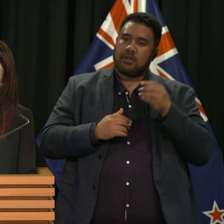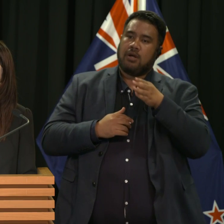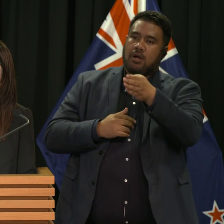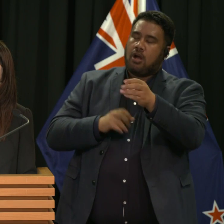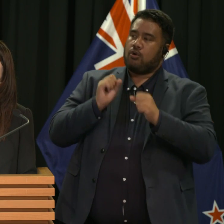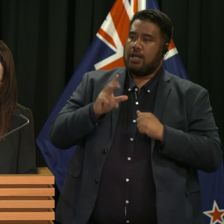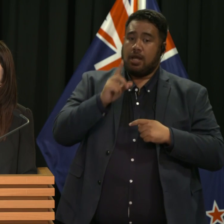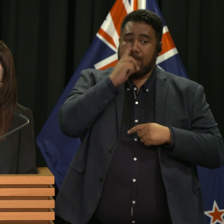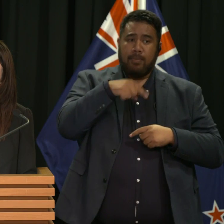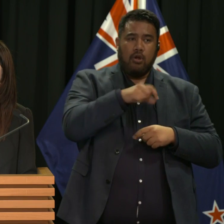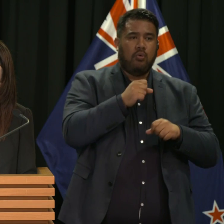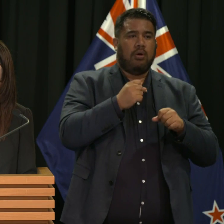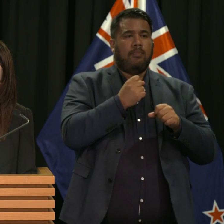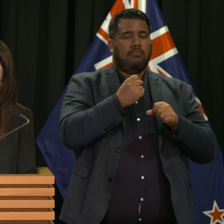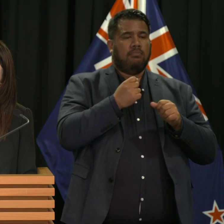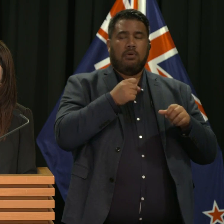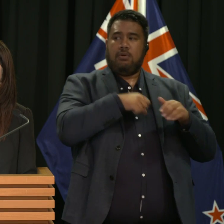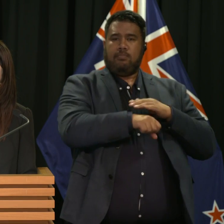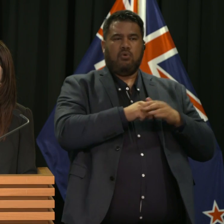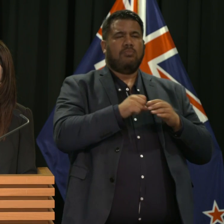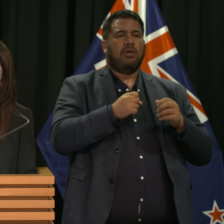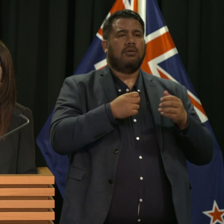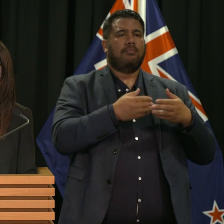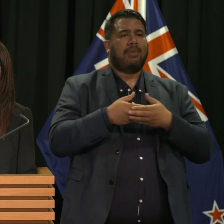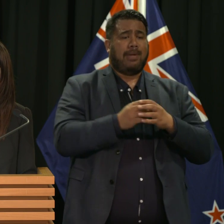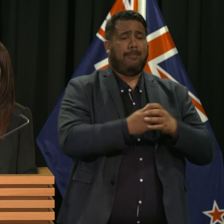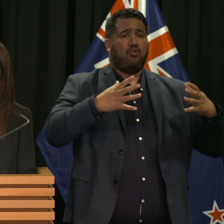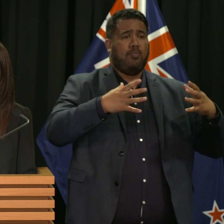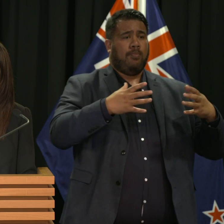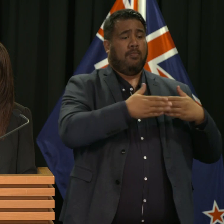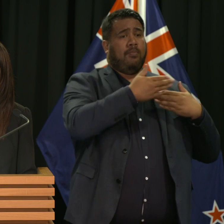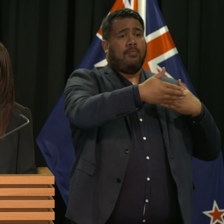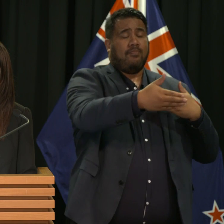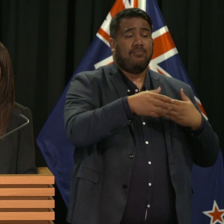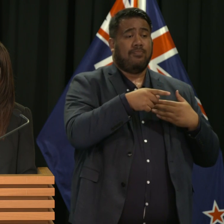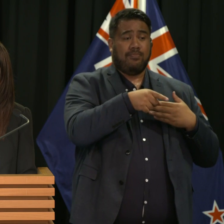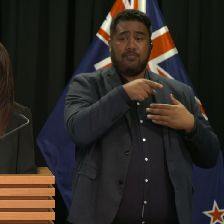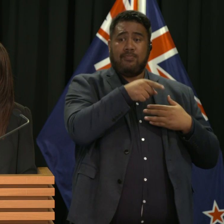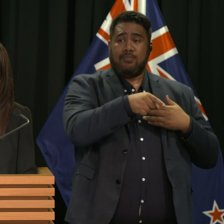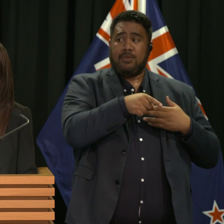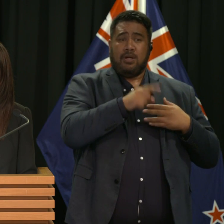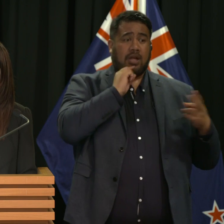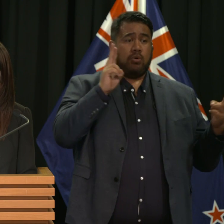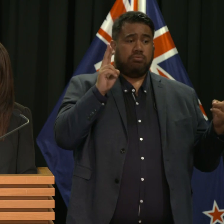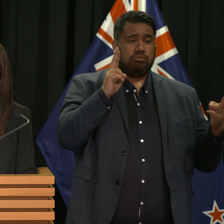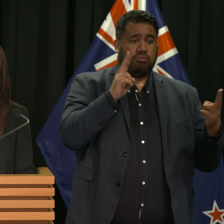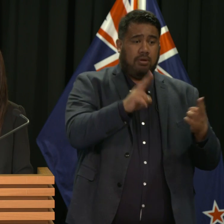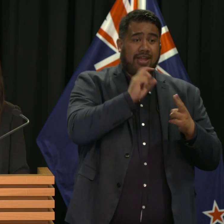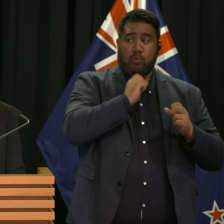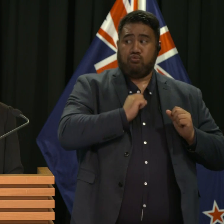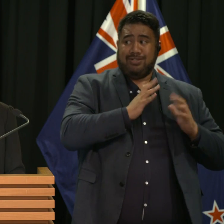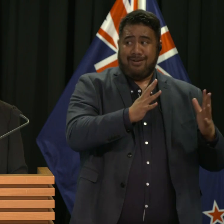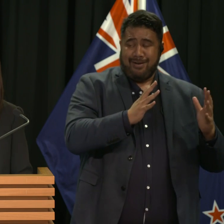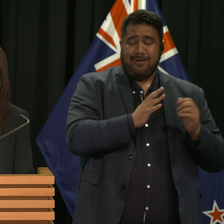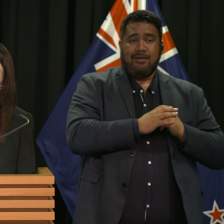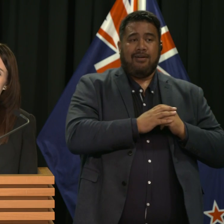over time and get more of their income from capital income and don't get as much of the tax base gets smaller and smaller and smaller. This is a problem the Labour Party